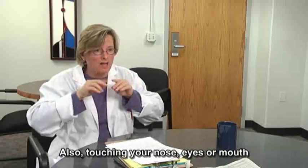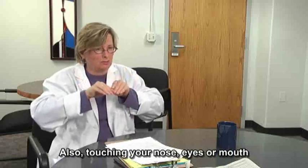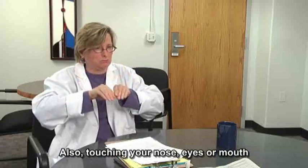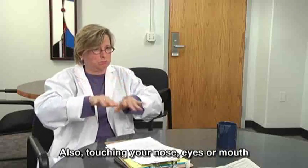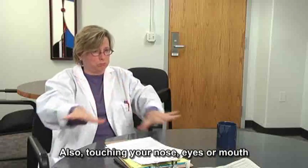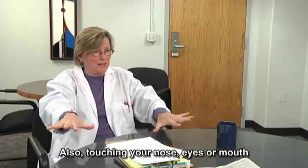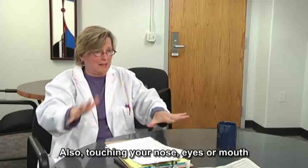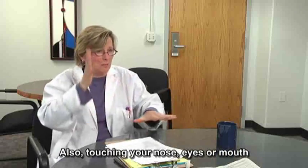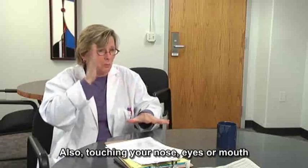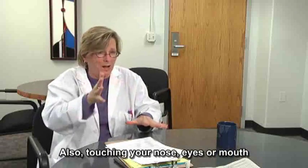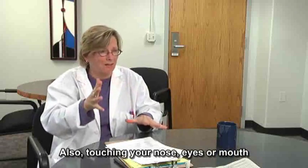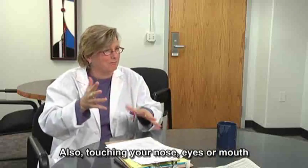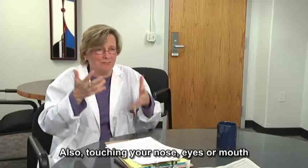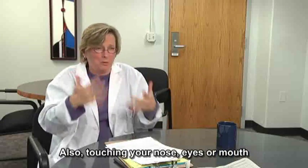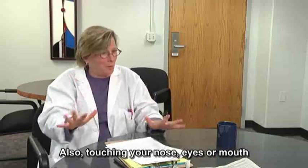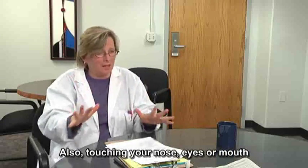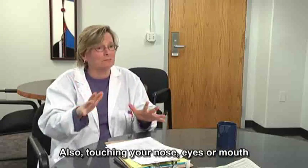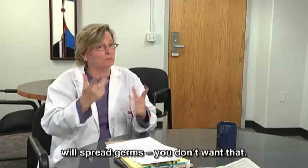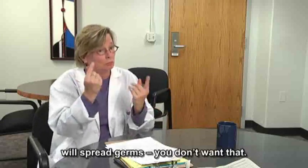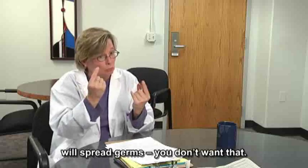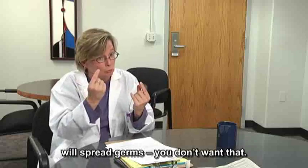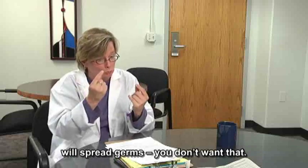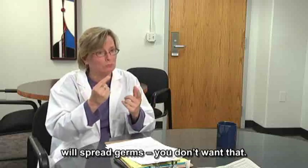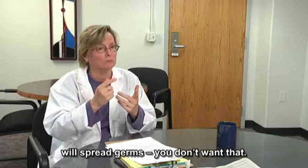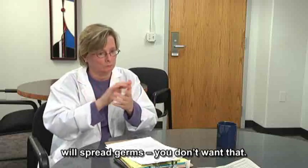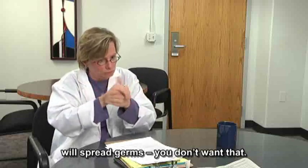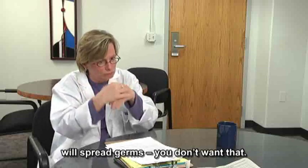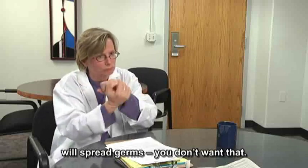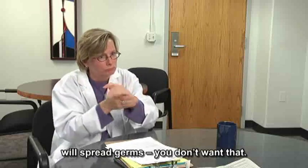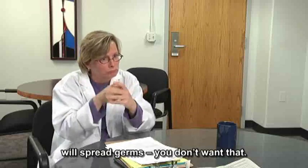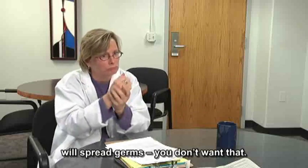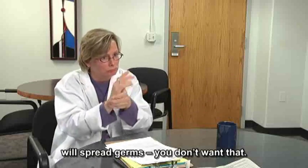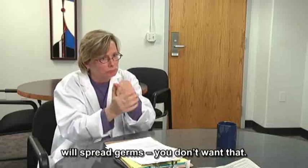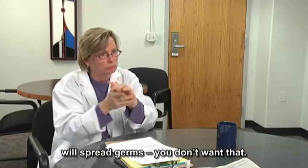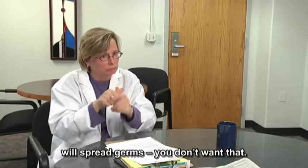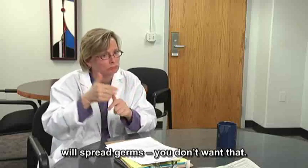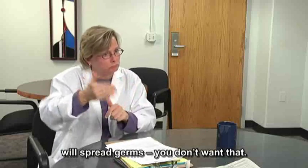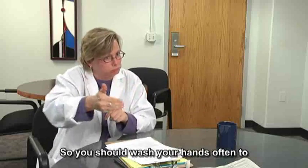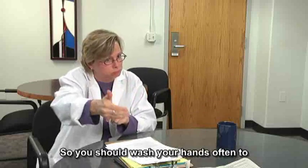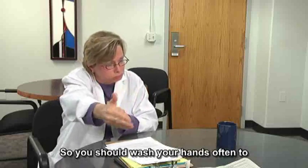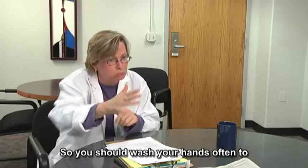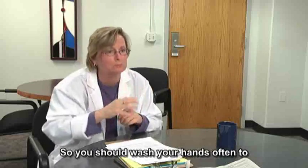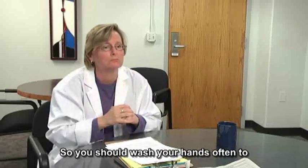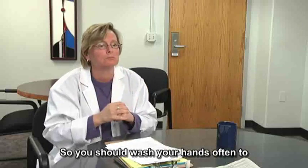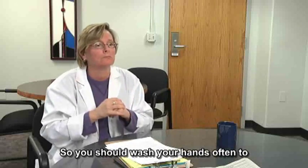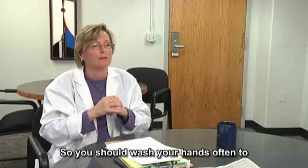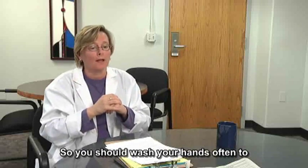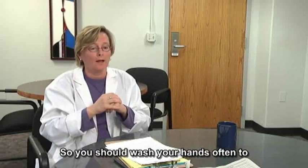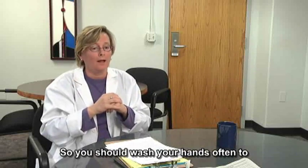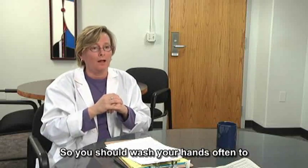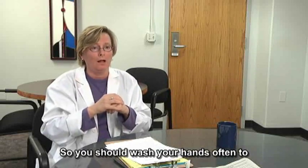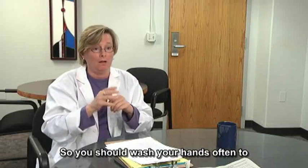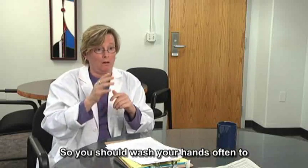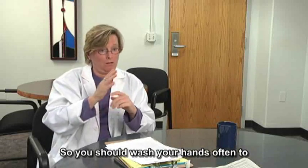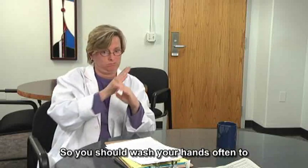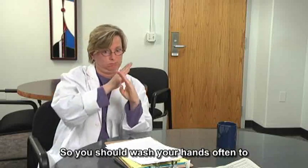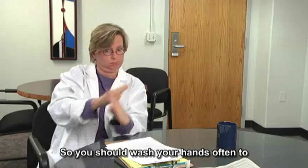touching your nose, eyes, or mouth will spread germs. You don't want that. So, you should wash your hands often, which helps prevent many different